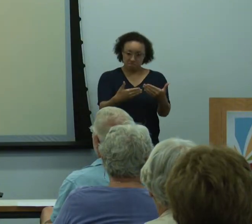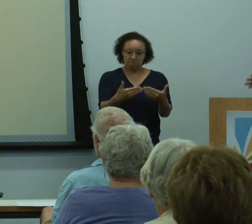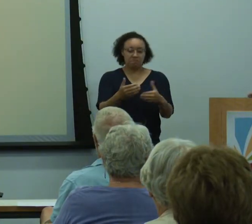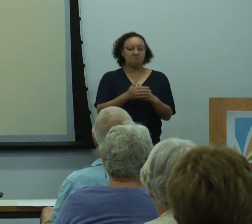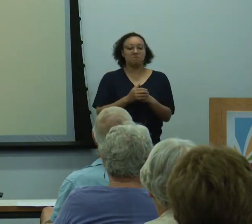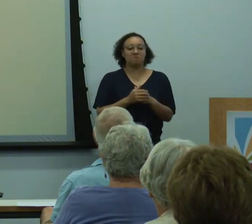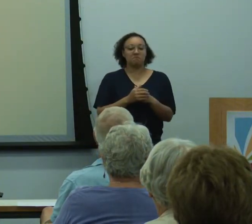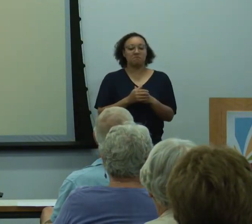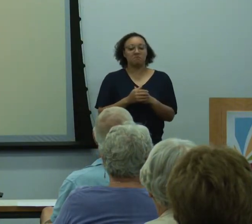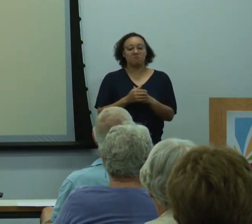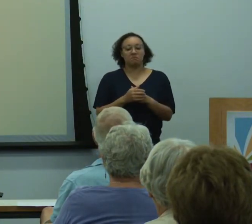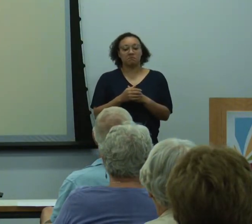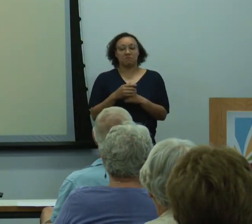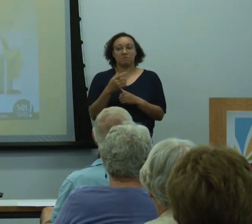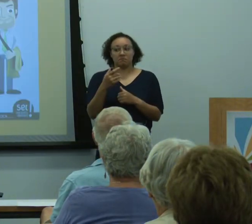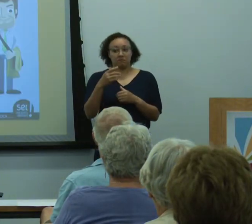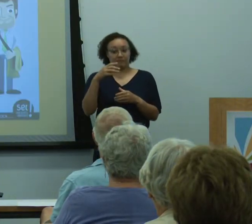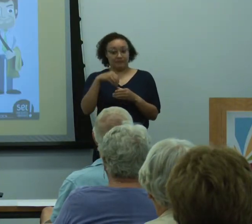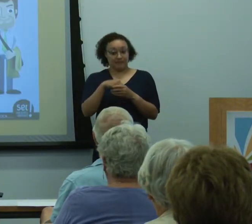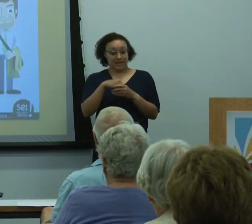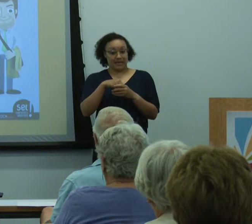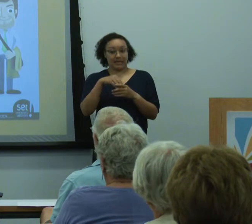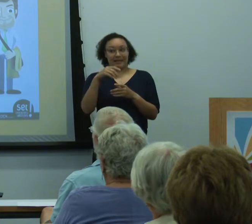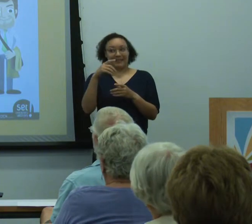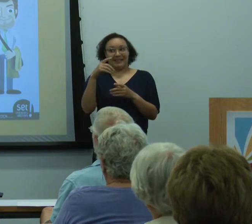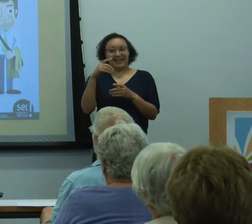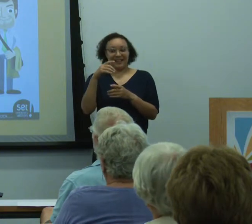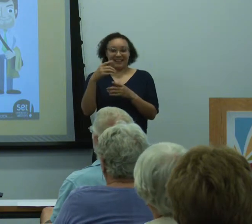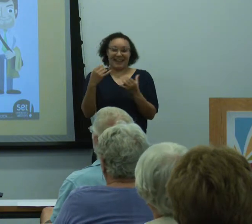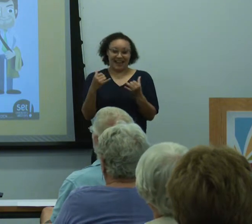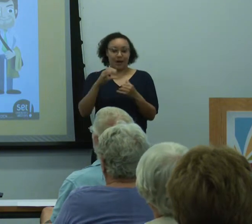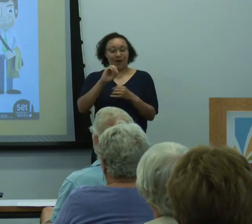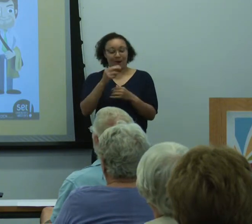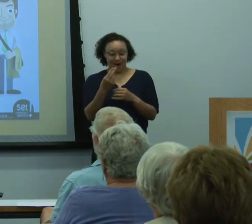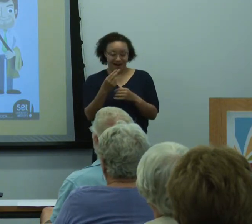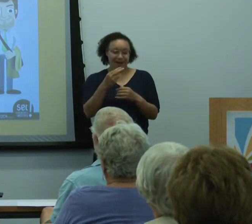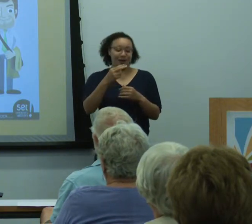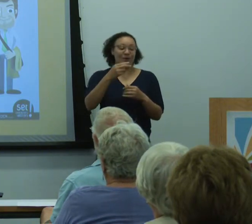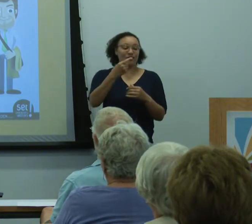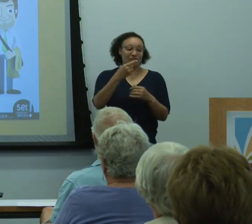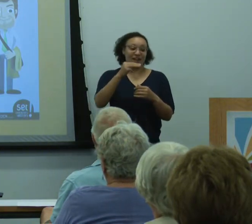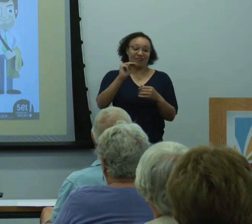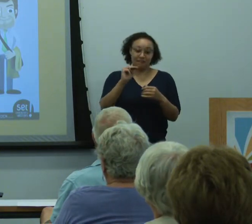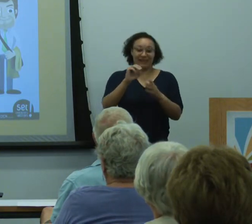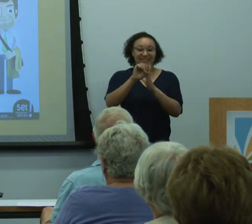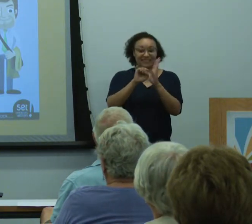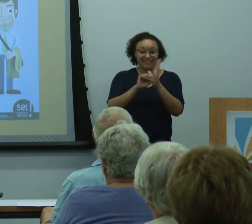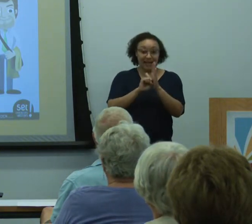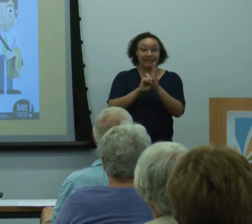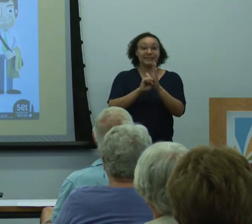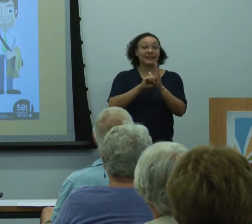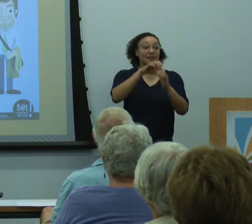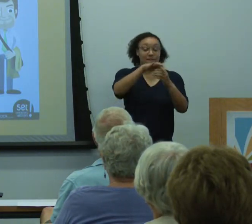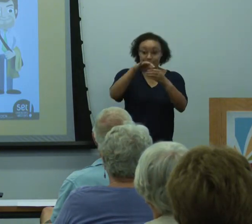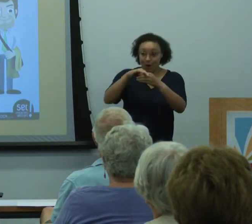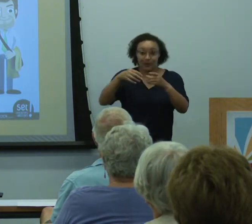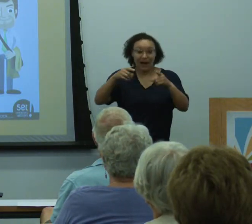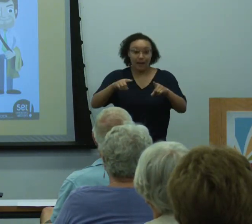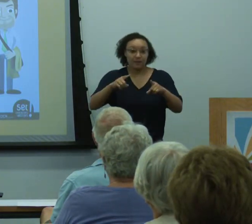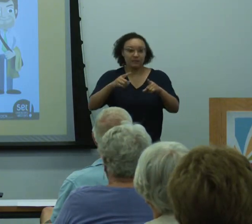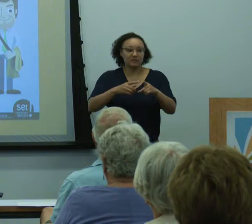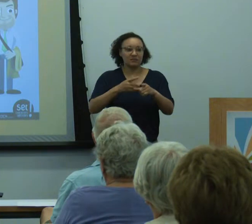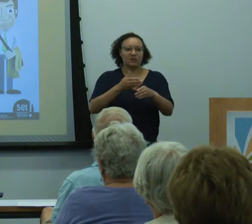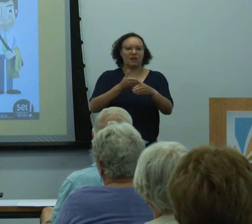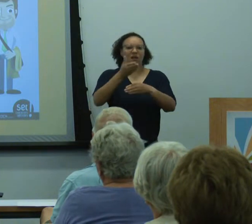The gerrymandered state, introducing the new Senate. It's the same people. It's the